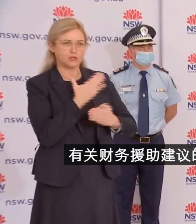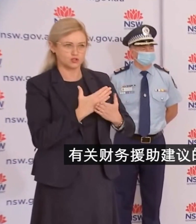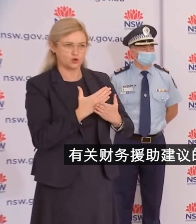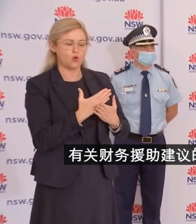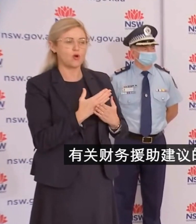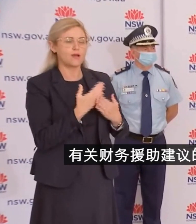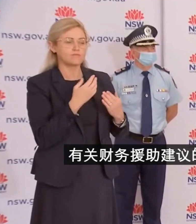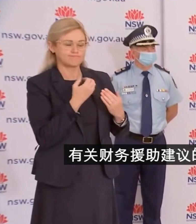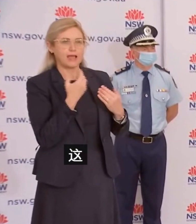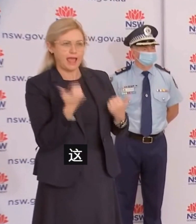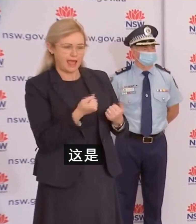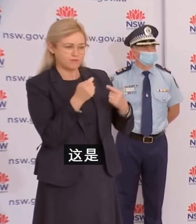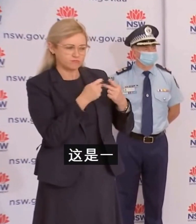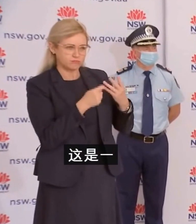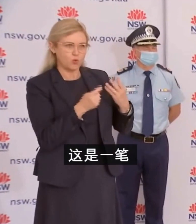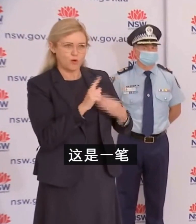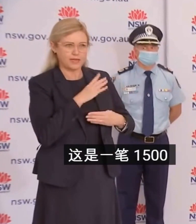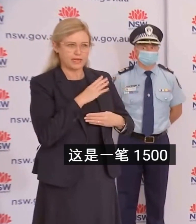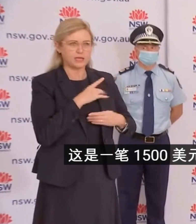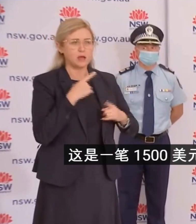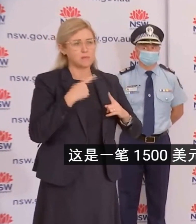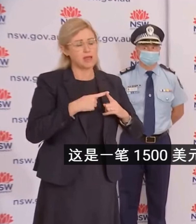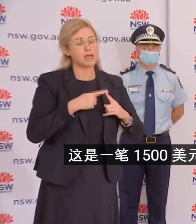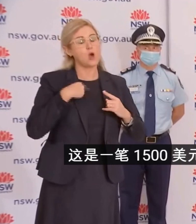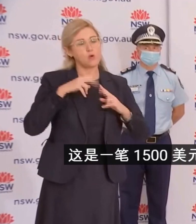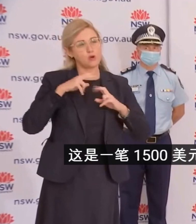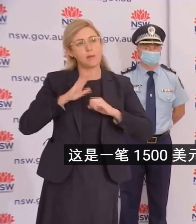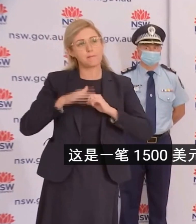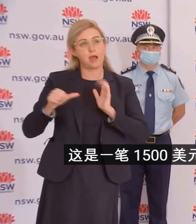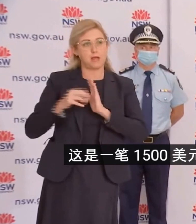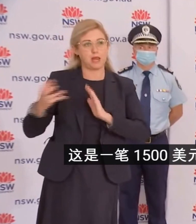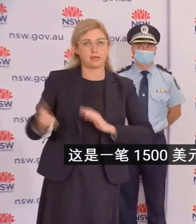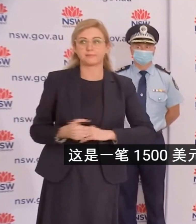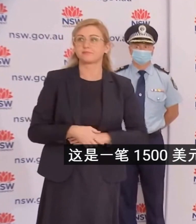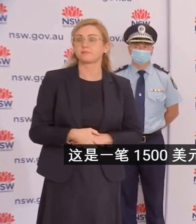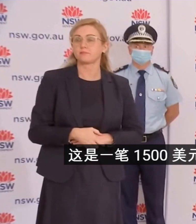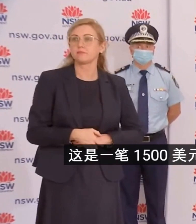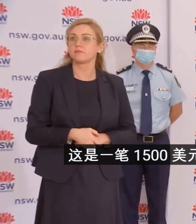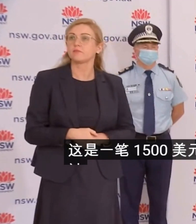financial assistance. It's a $1,500 flat grant for anyone who is